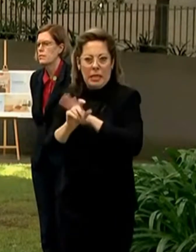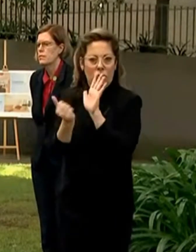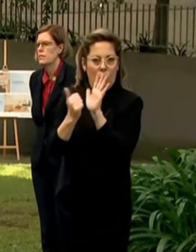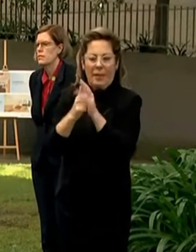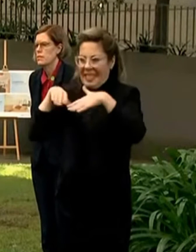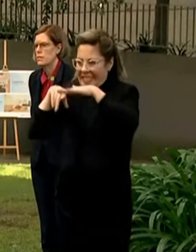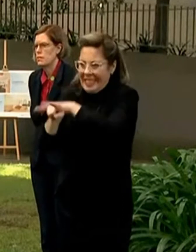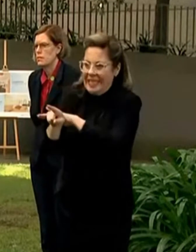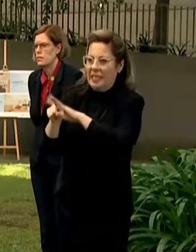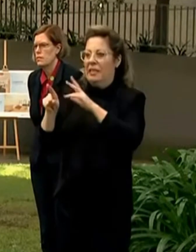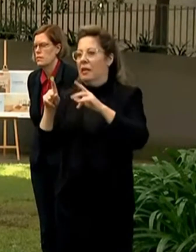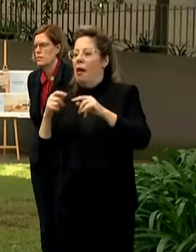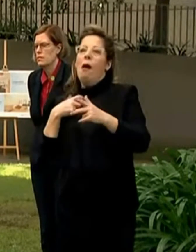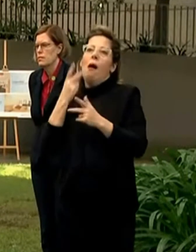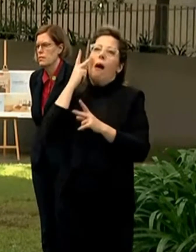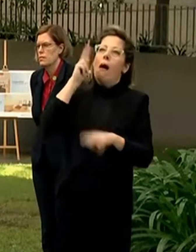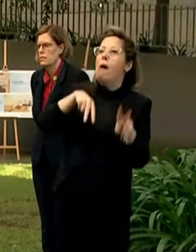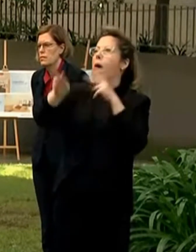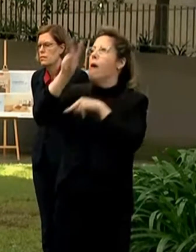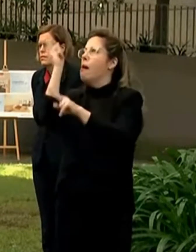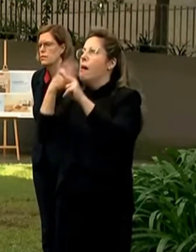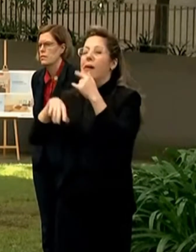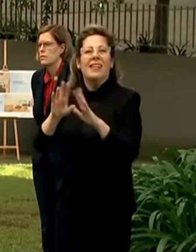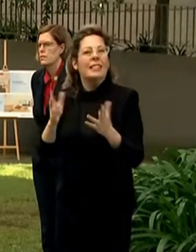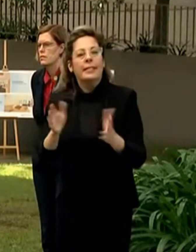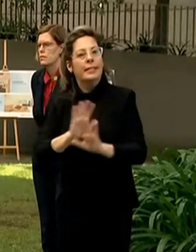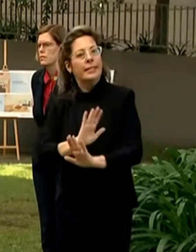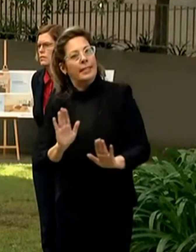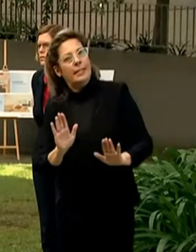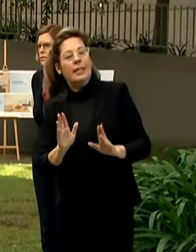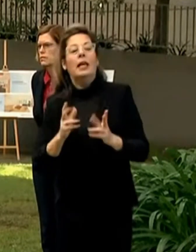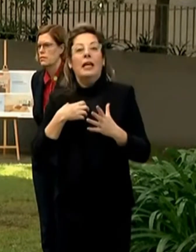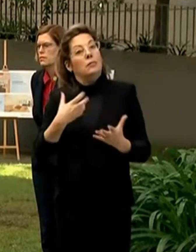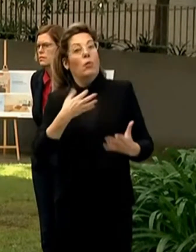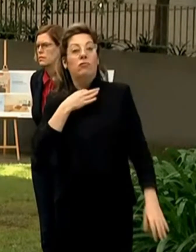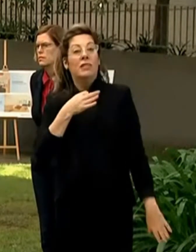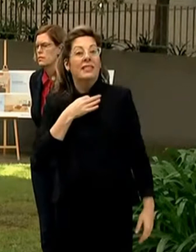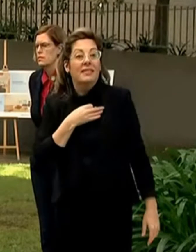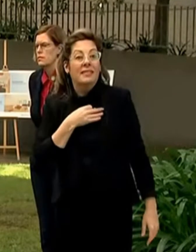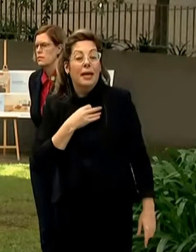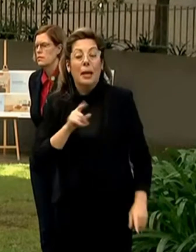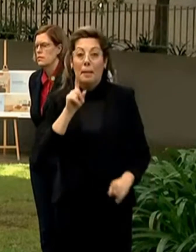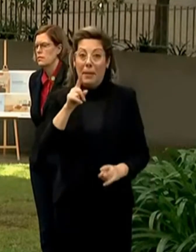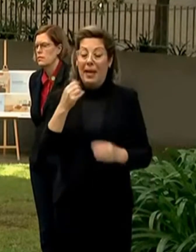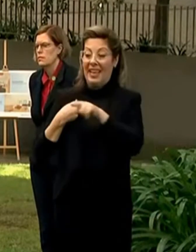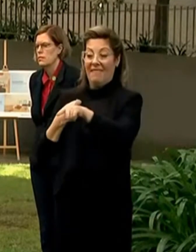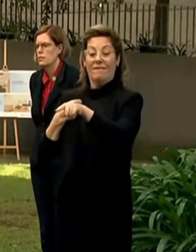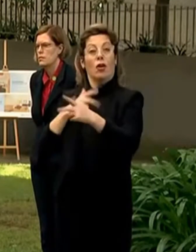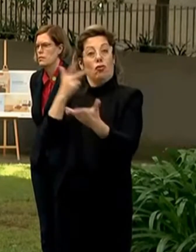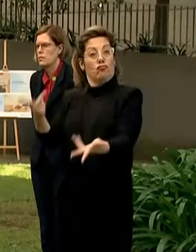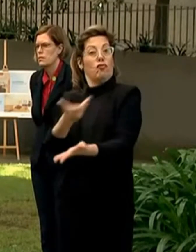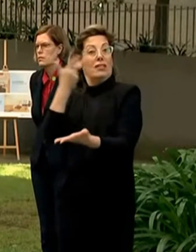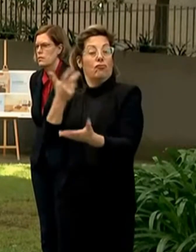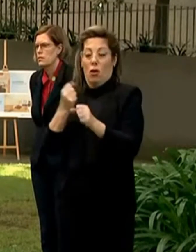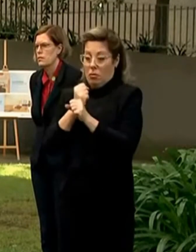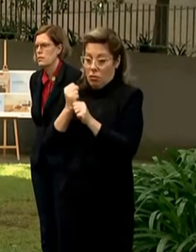time, there is no reason why you can't get back to a venue once that deep clean has occurred, once the COVID safe plan has been